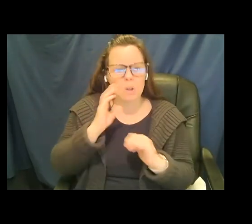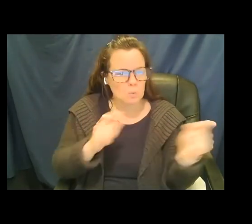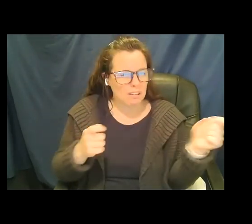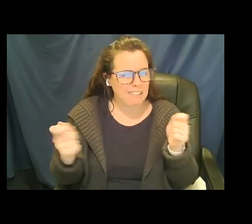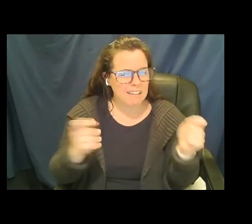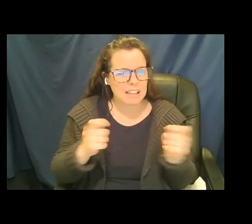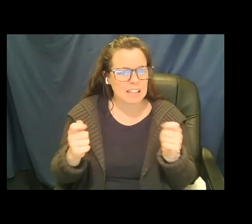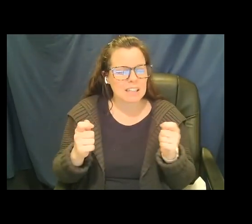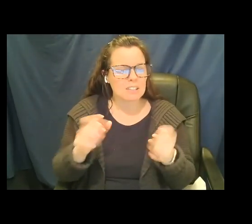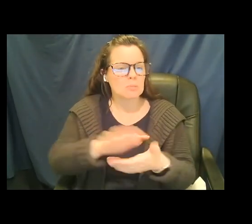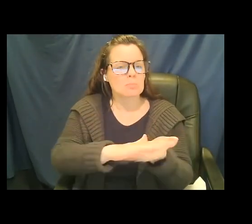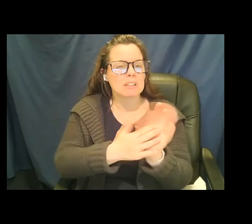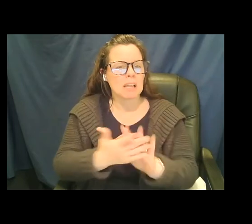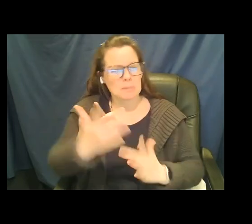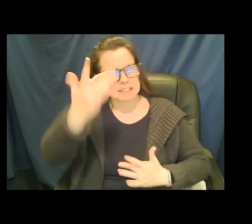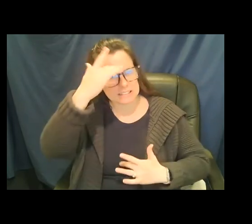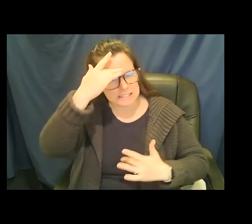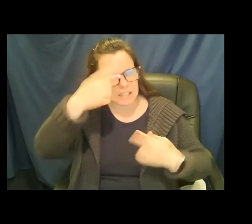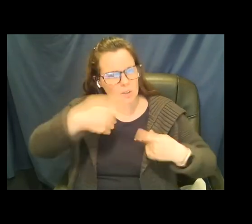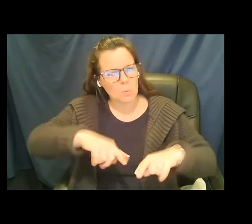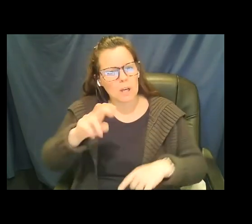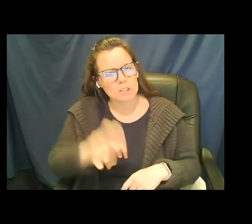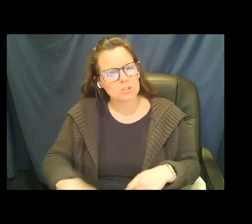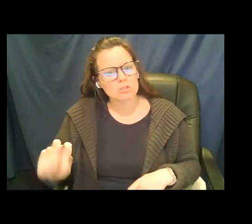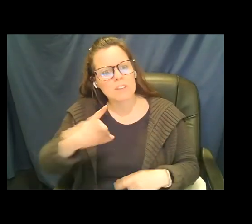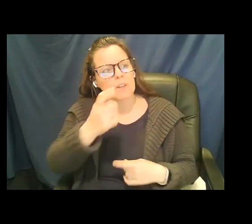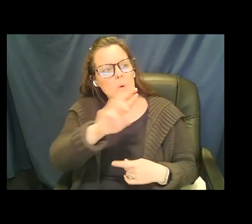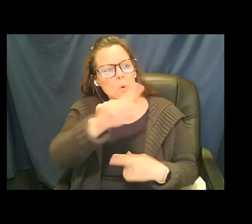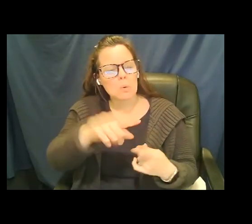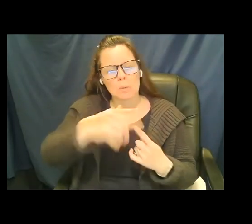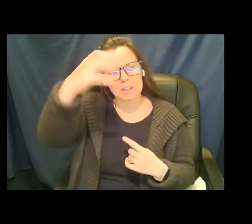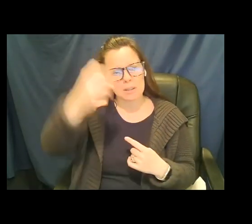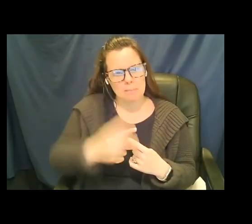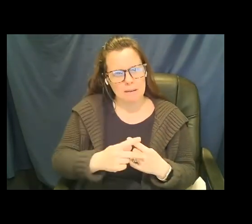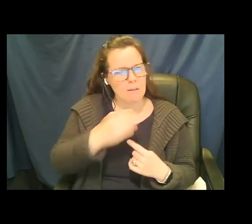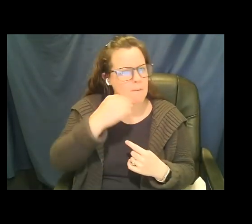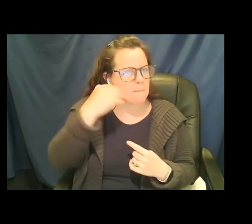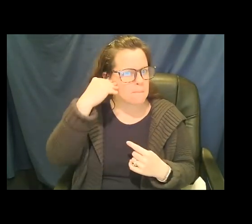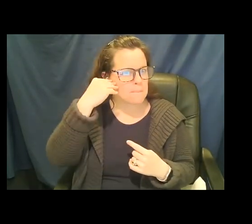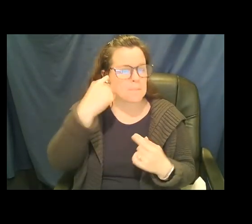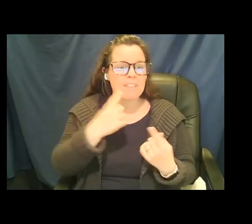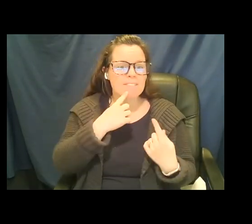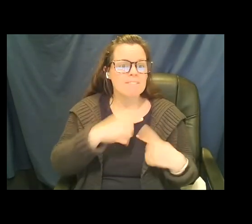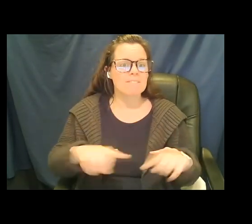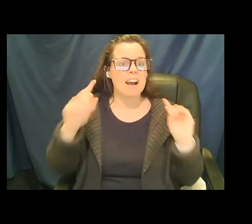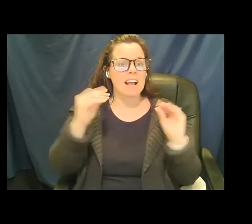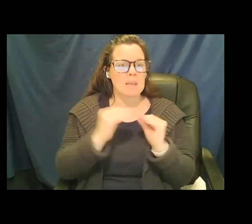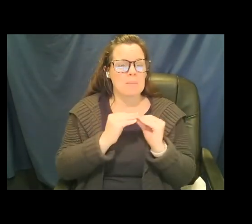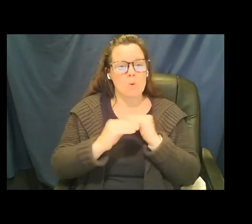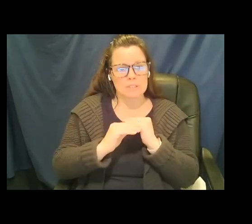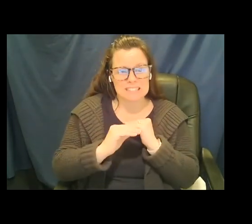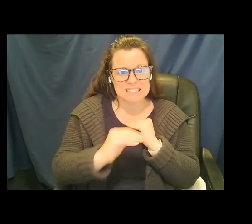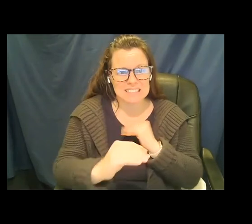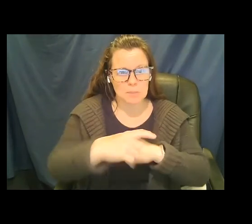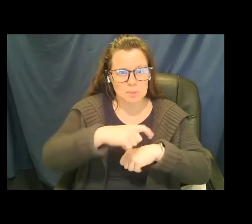getting sick while traveling or upon your return. We have finally found ourselves in a more stable point in the